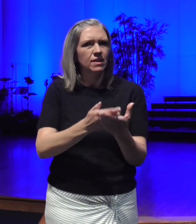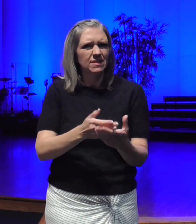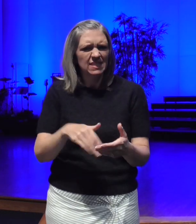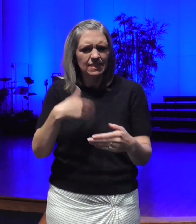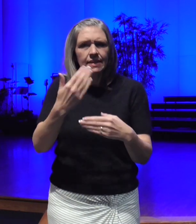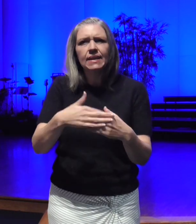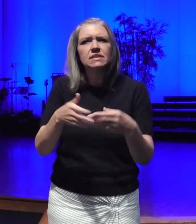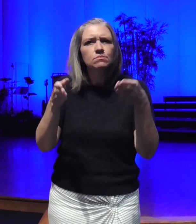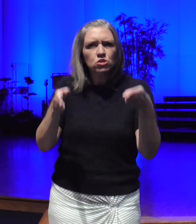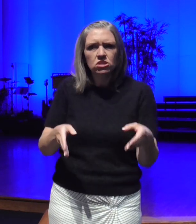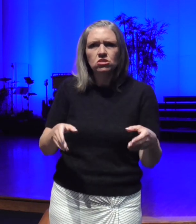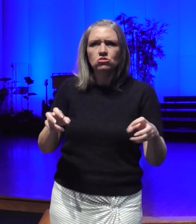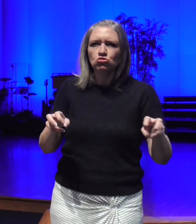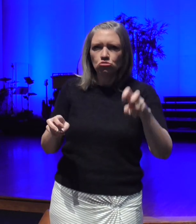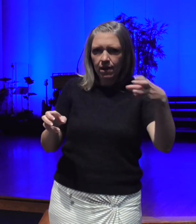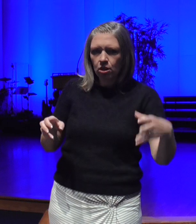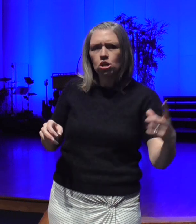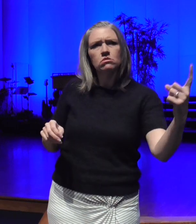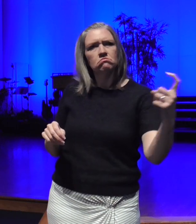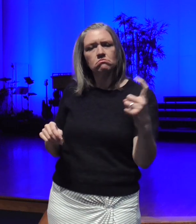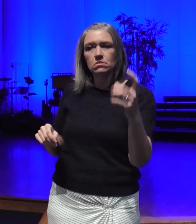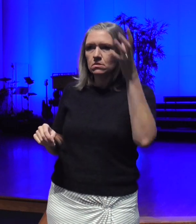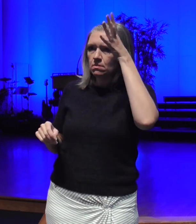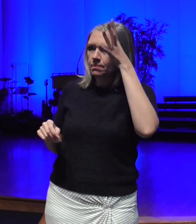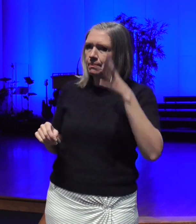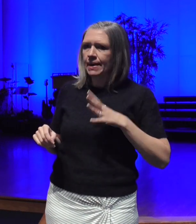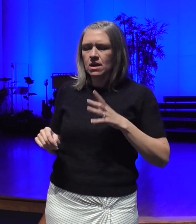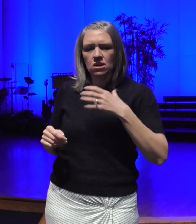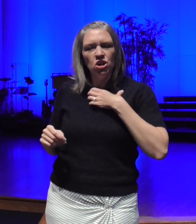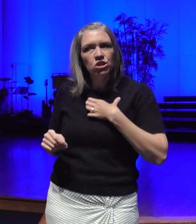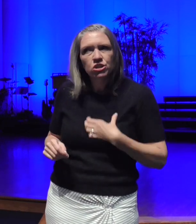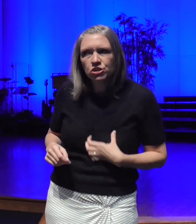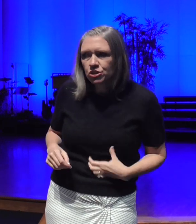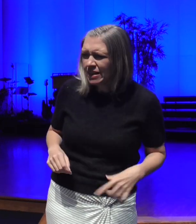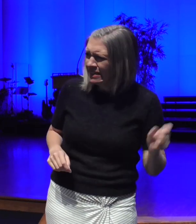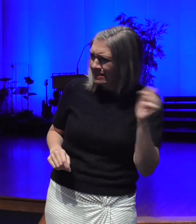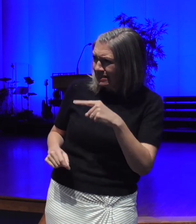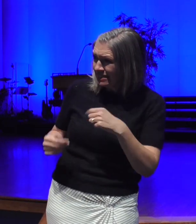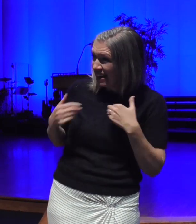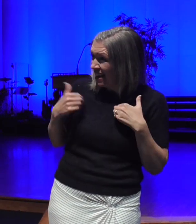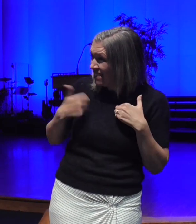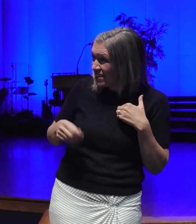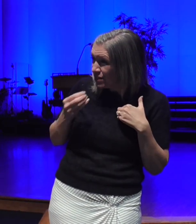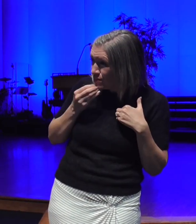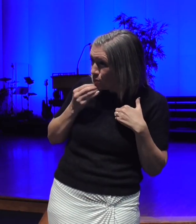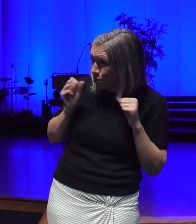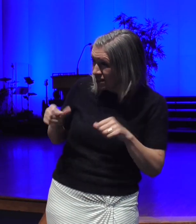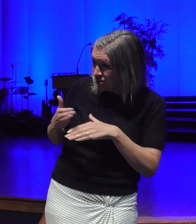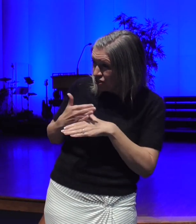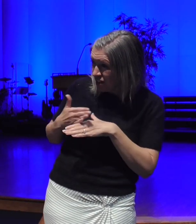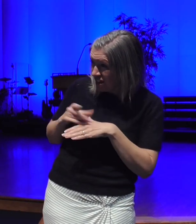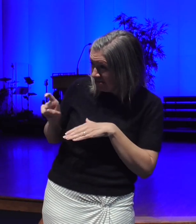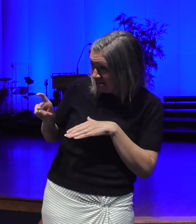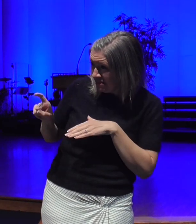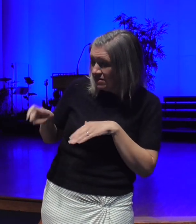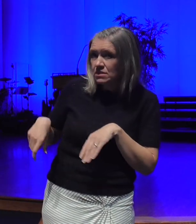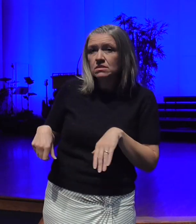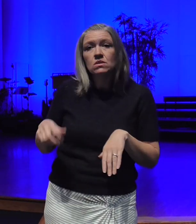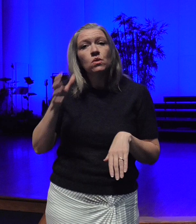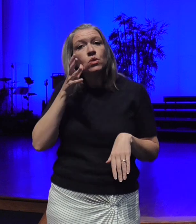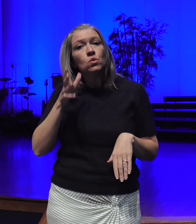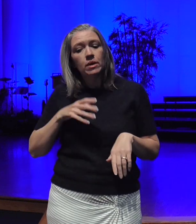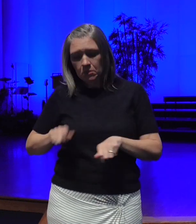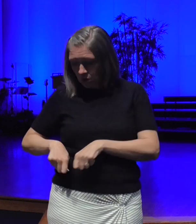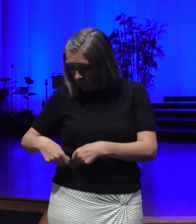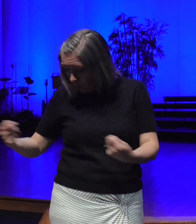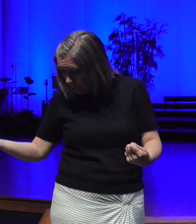another traveler, a man who's very hungry, and he asks her if she has any food she can share with him. So she